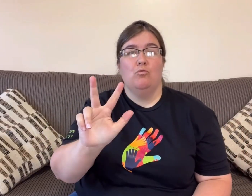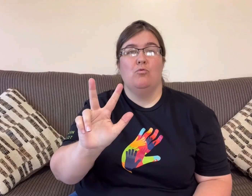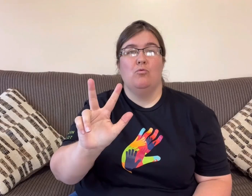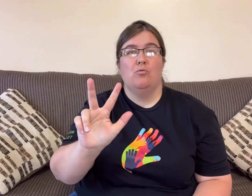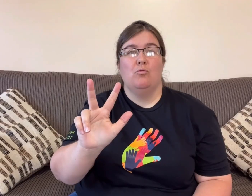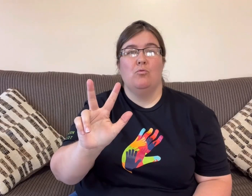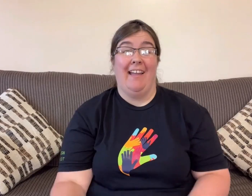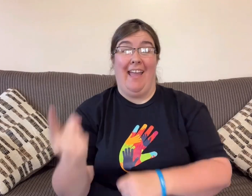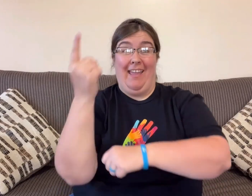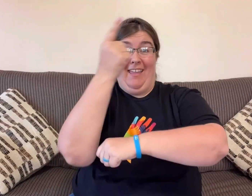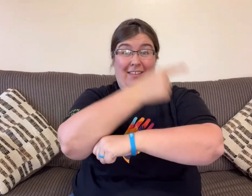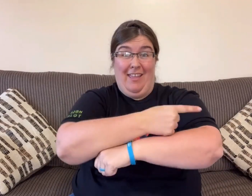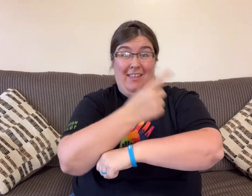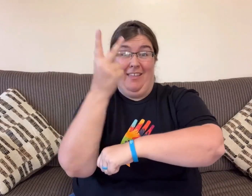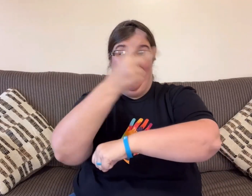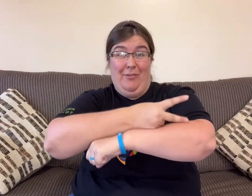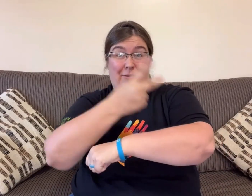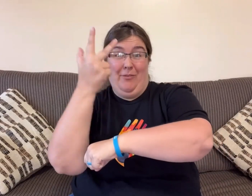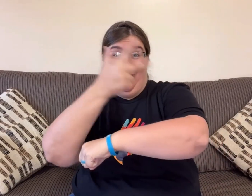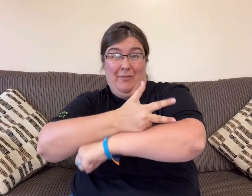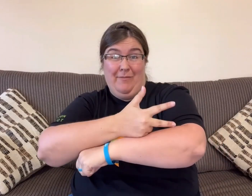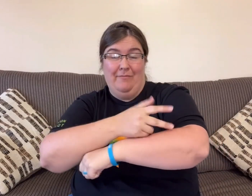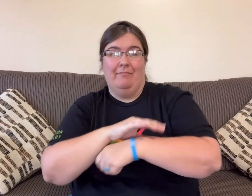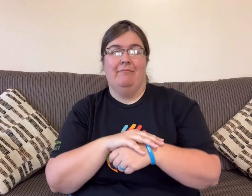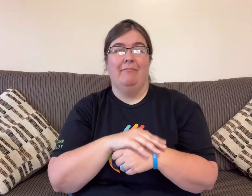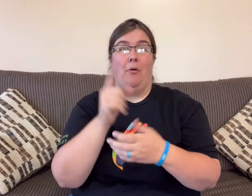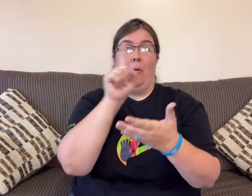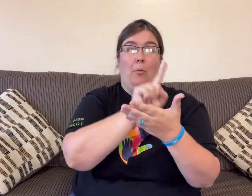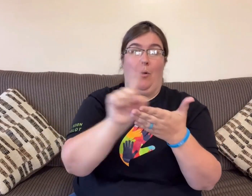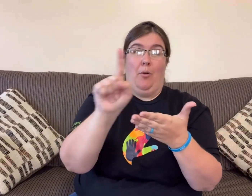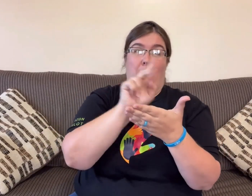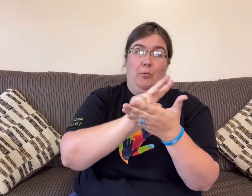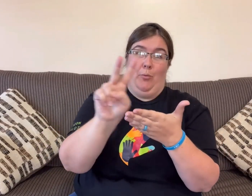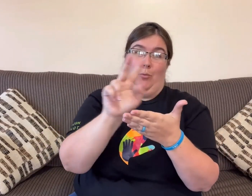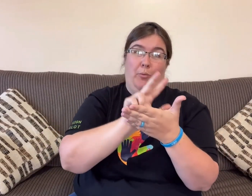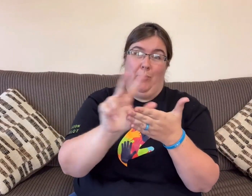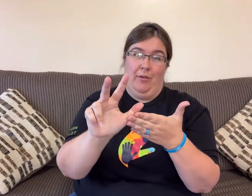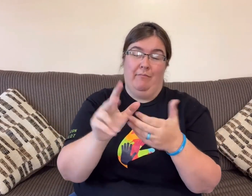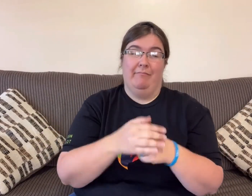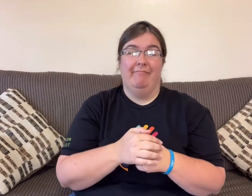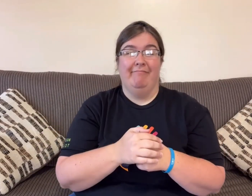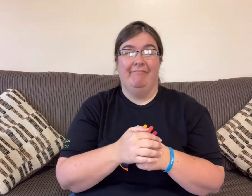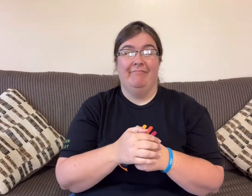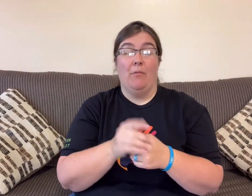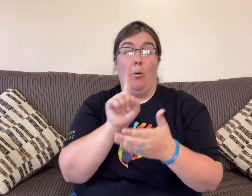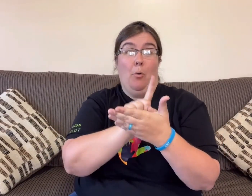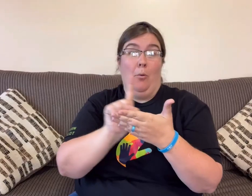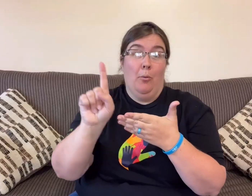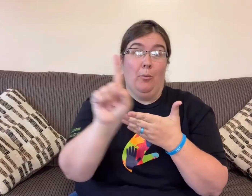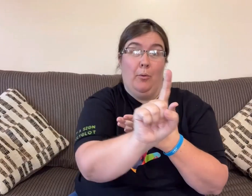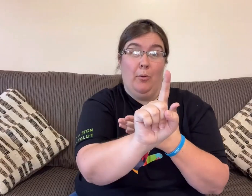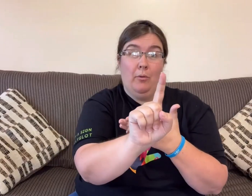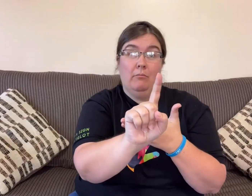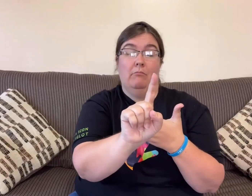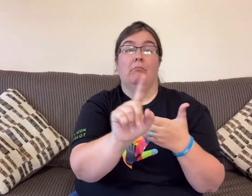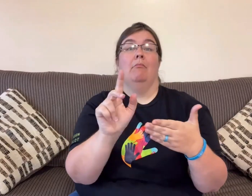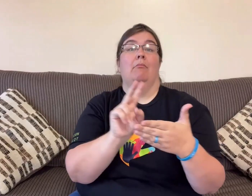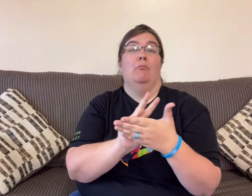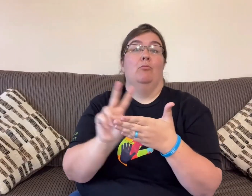old, 2 years old, 3 years old. Days are like this. Weeks are like this. You also have in 1 week or in